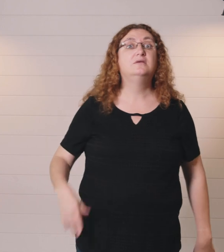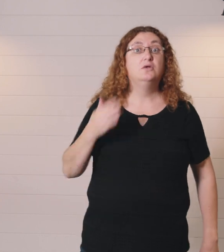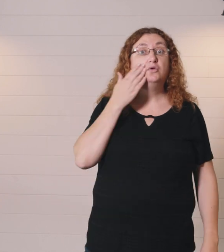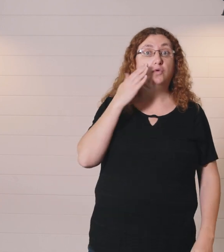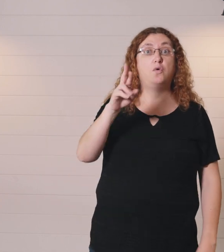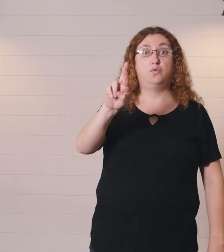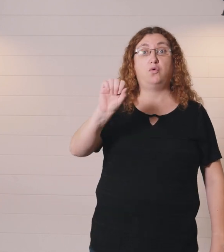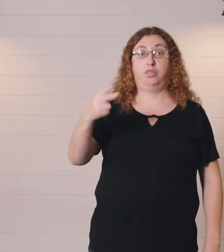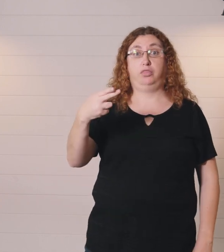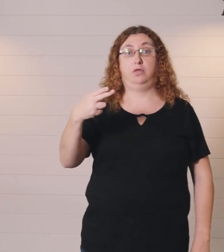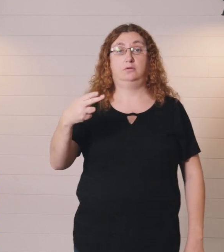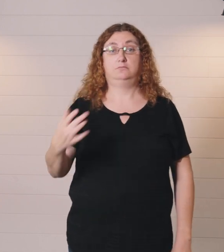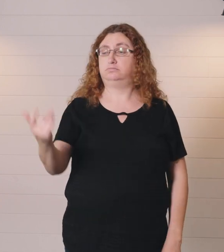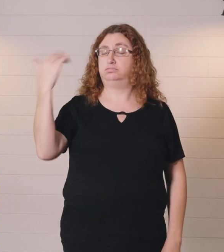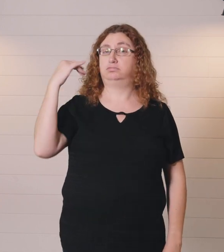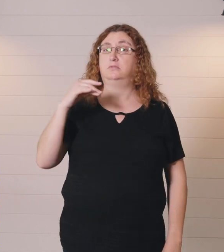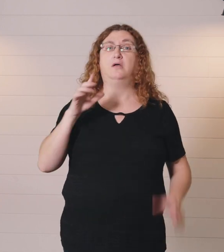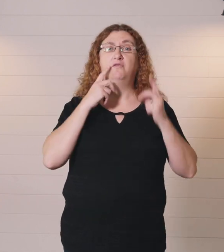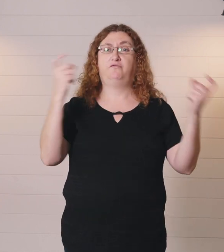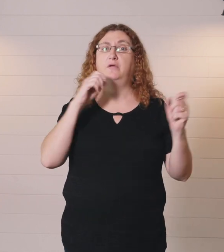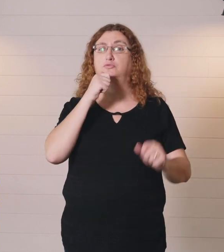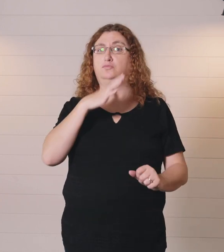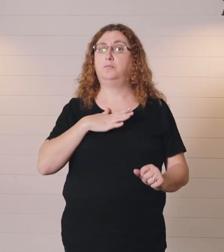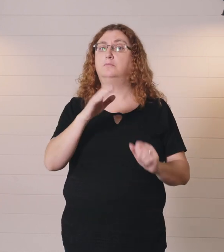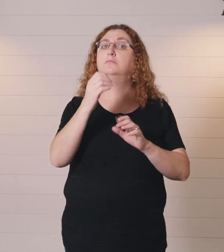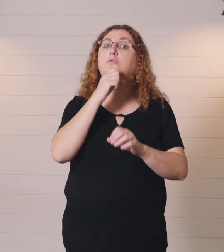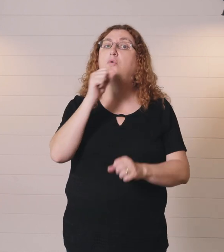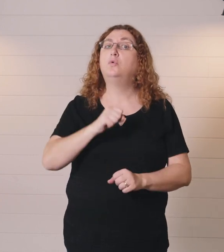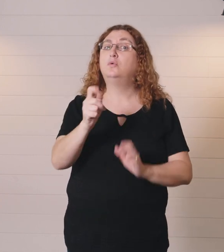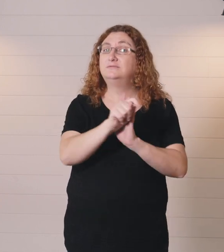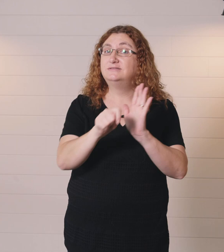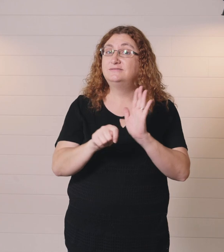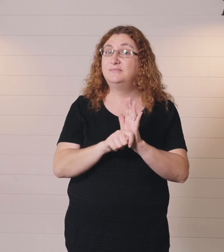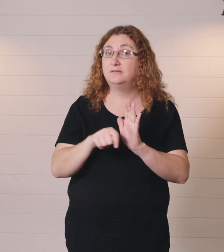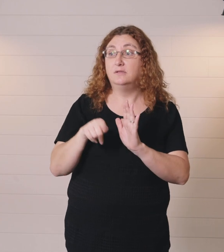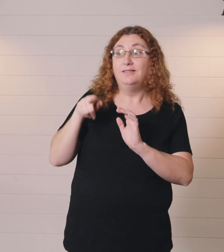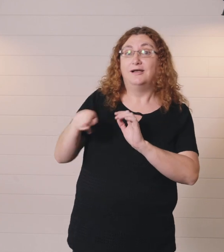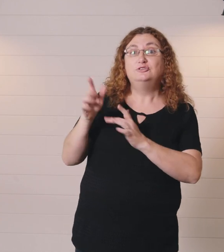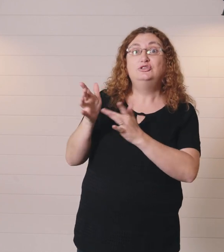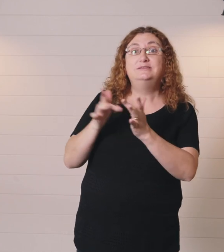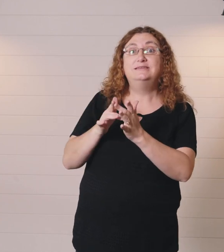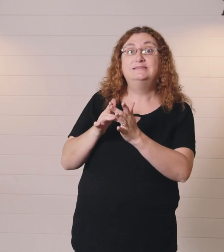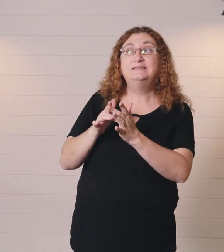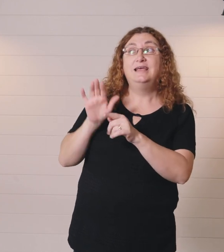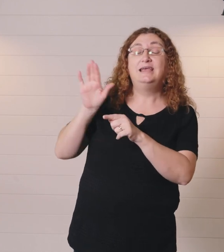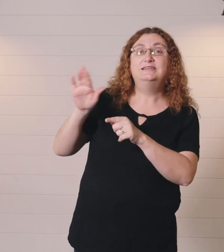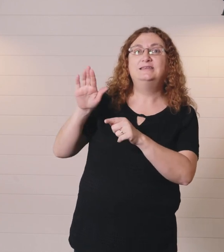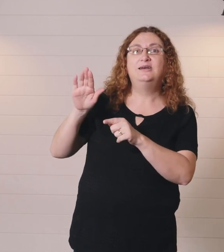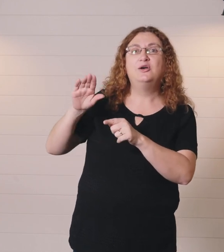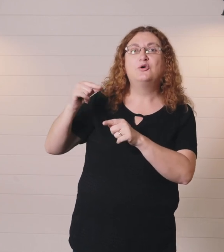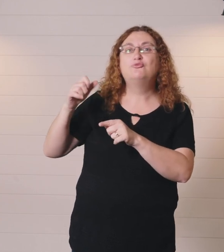them. Ruth, who is a very famous woman in the Old Testament. In fact, she is one of Jesus's great-great-grandmas.